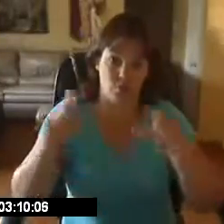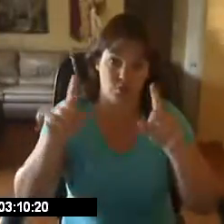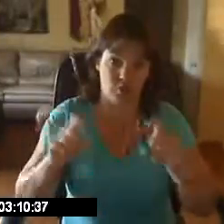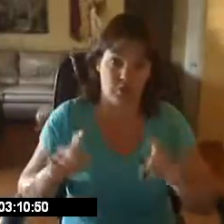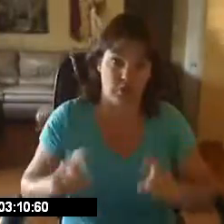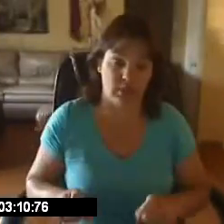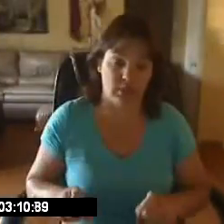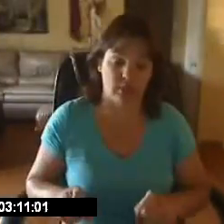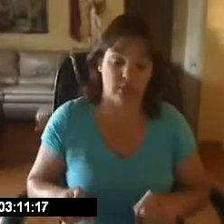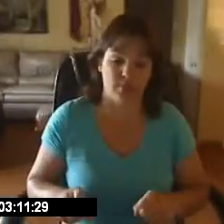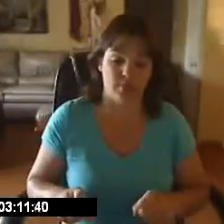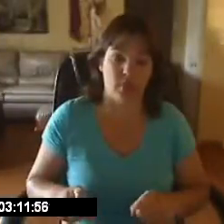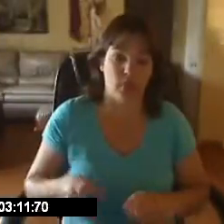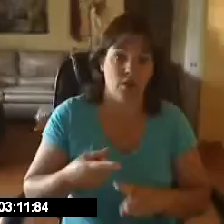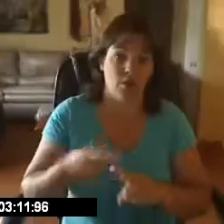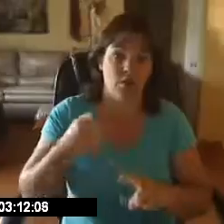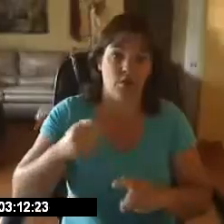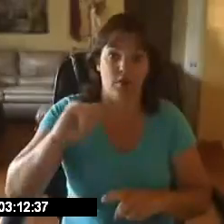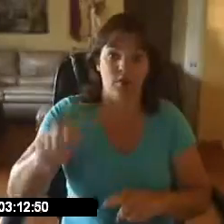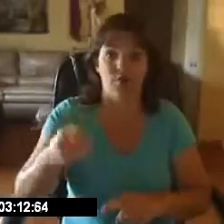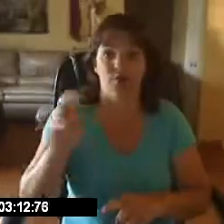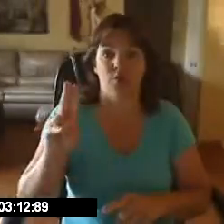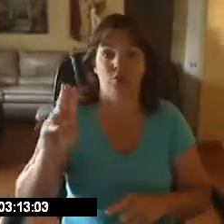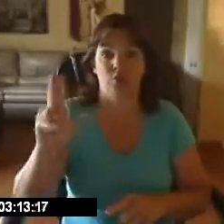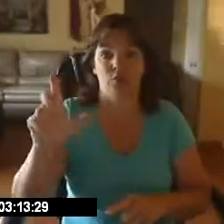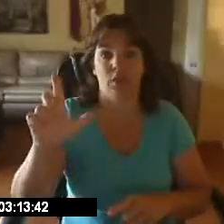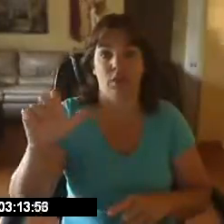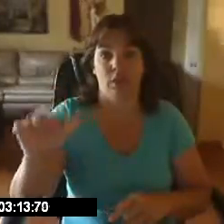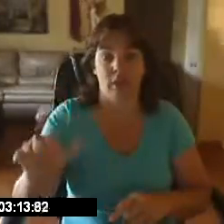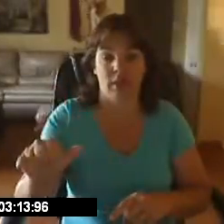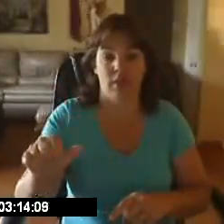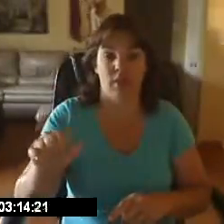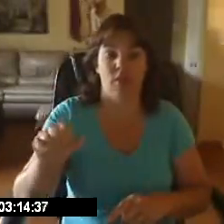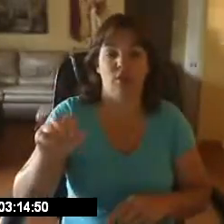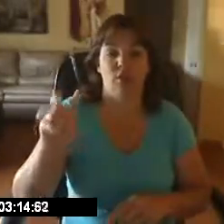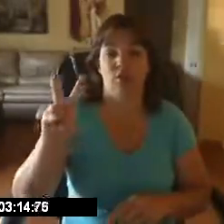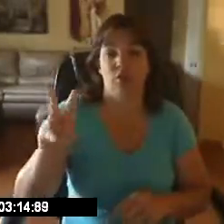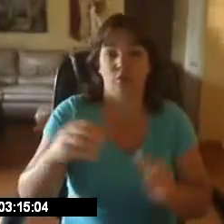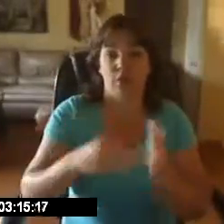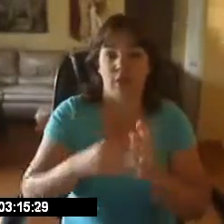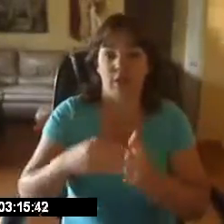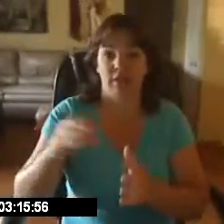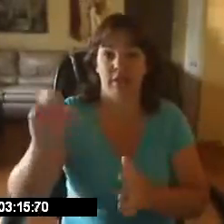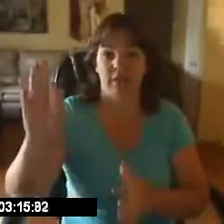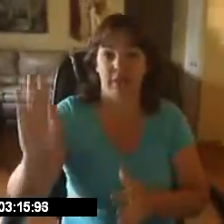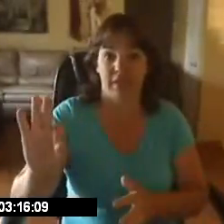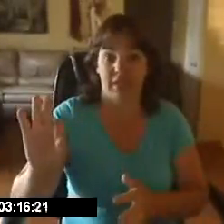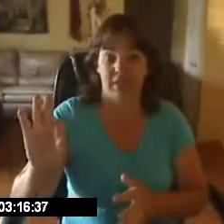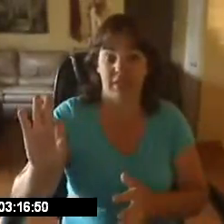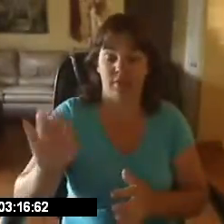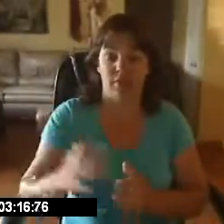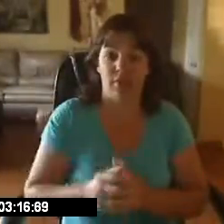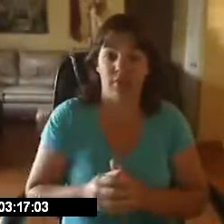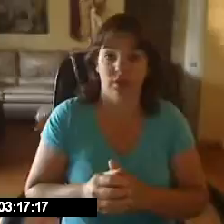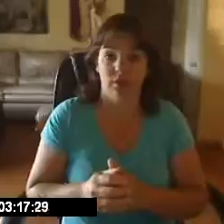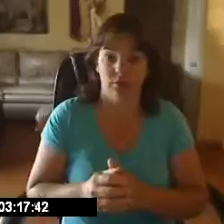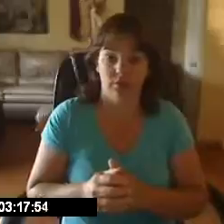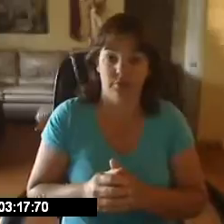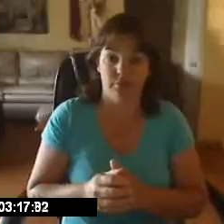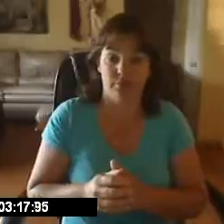from July 2009 up to and through June 30th of 2012, so beginning July